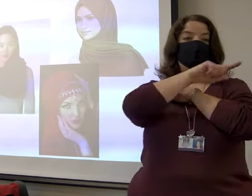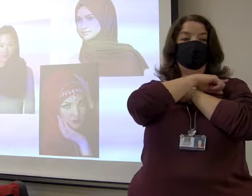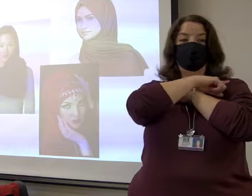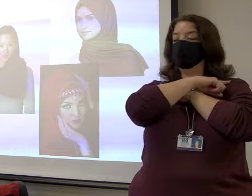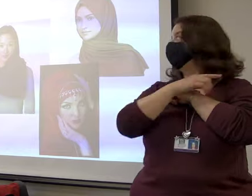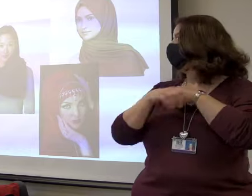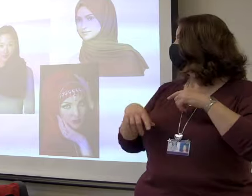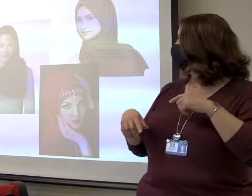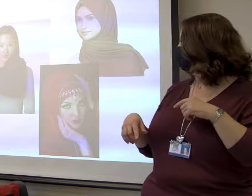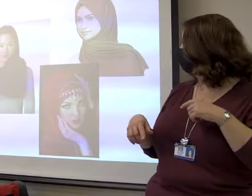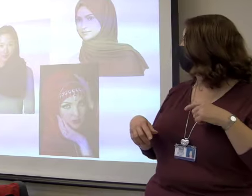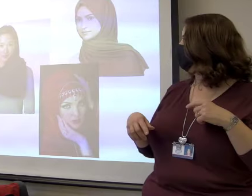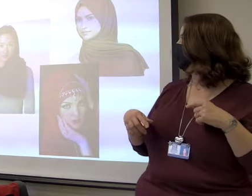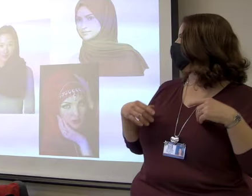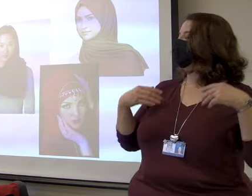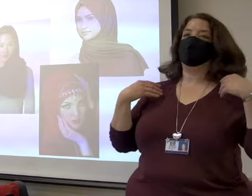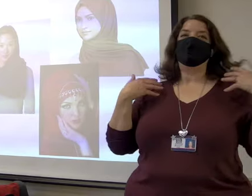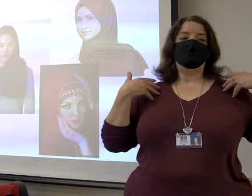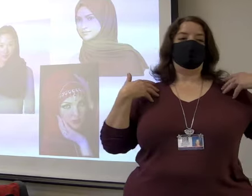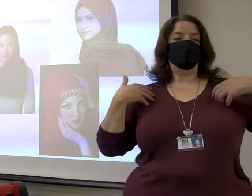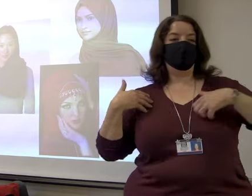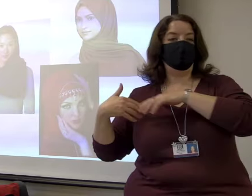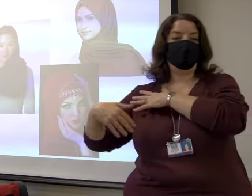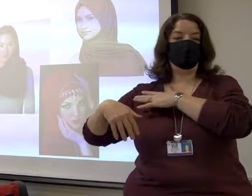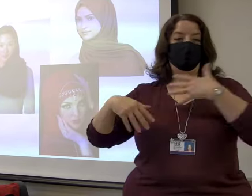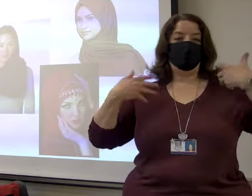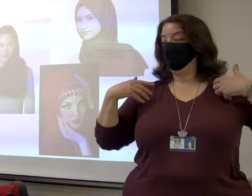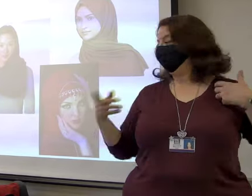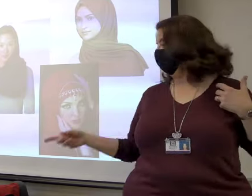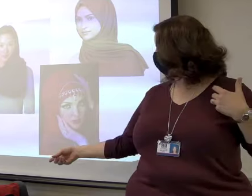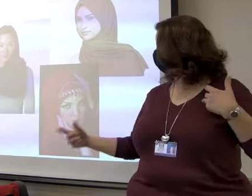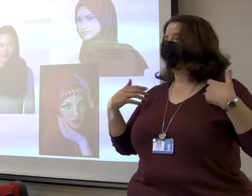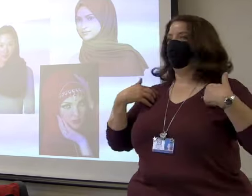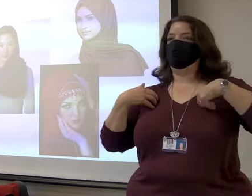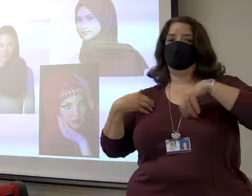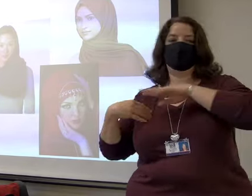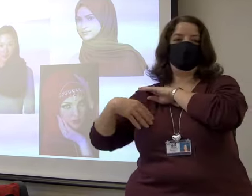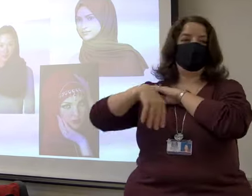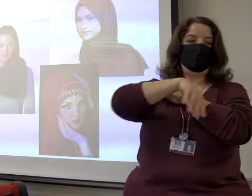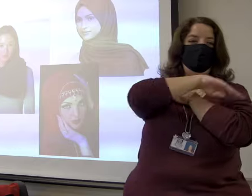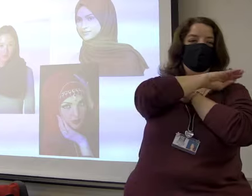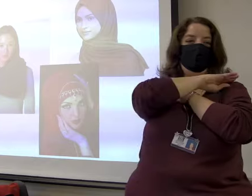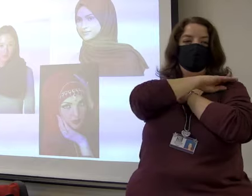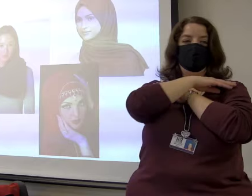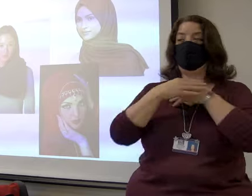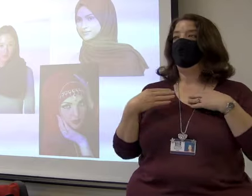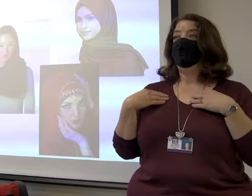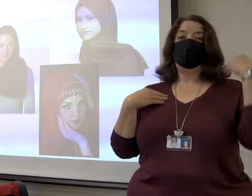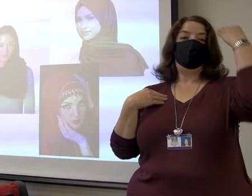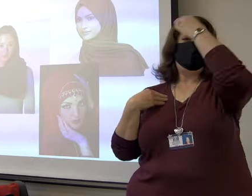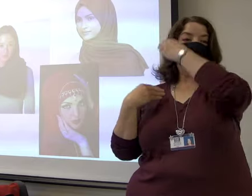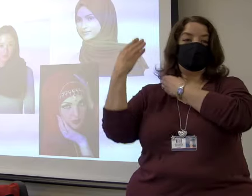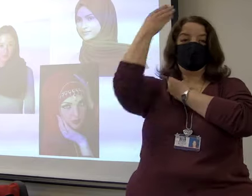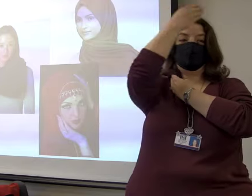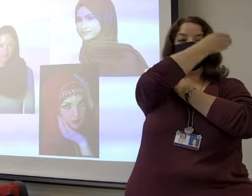Scarf. Okay, and there's lots of different ways. So, mine's a little thin, but you could have a big one this way. If you have a hijab, it's a scarf that's